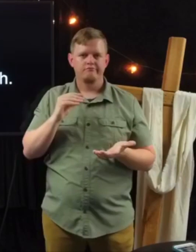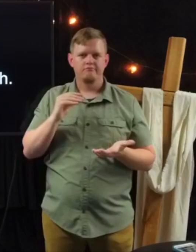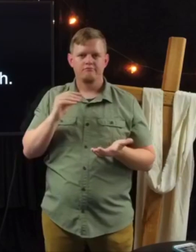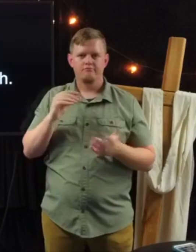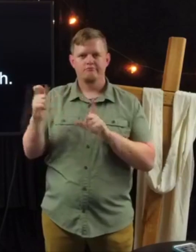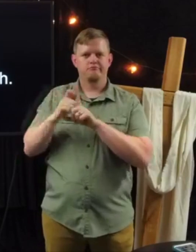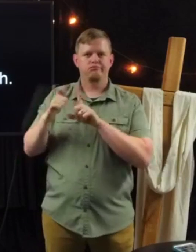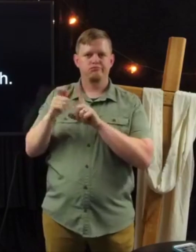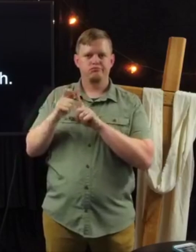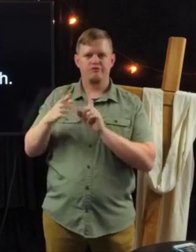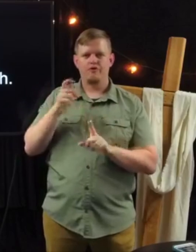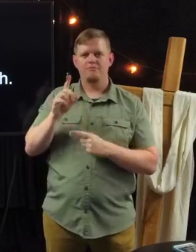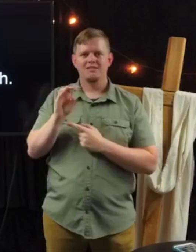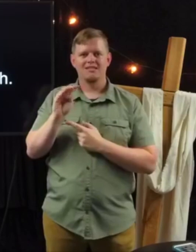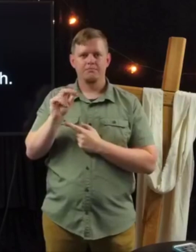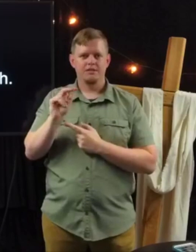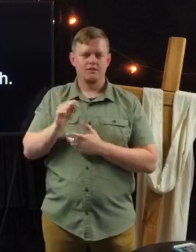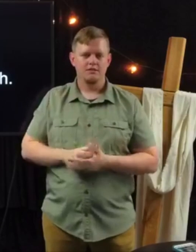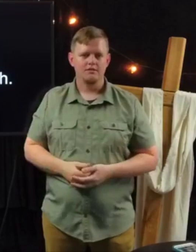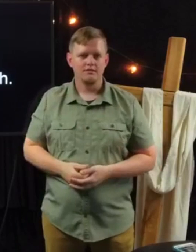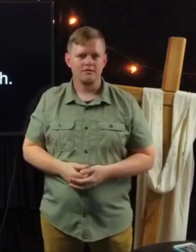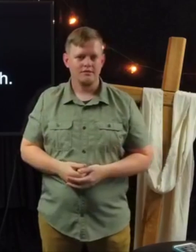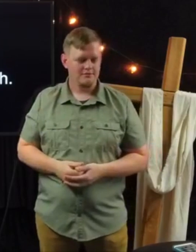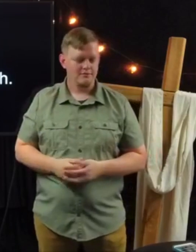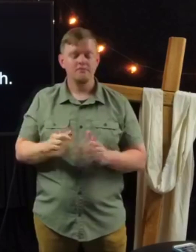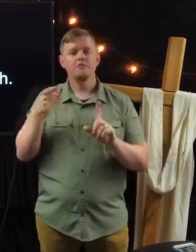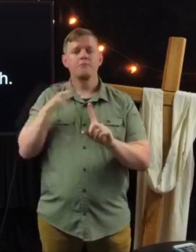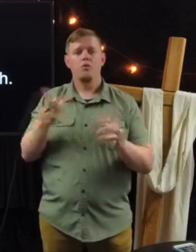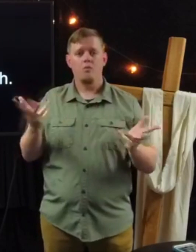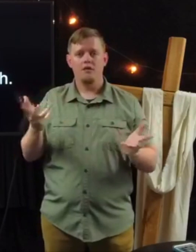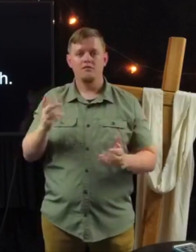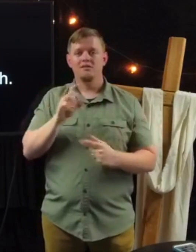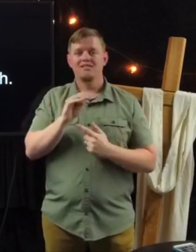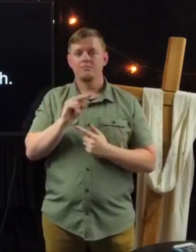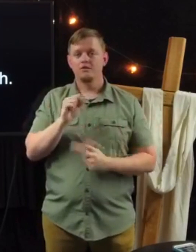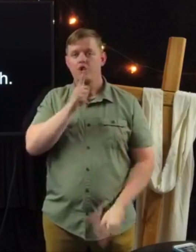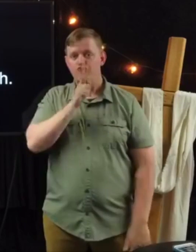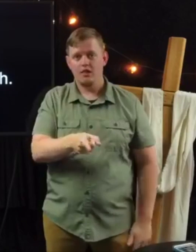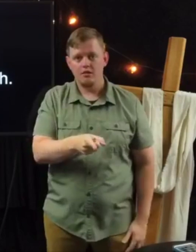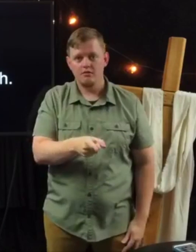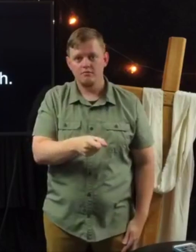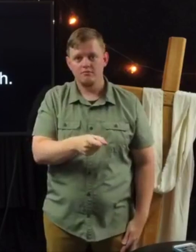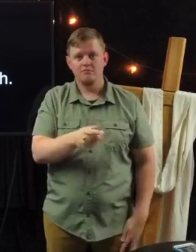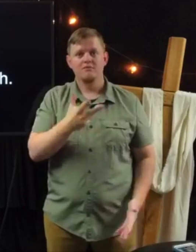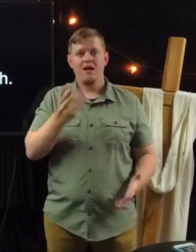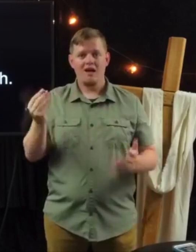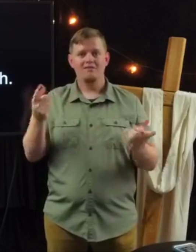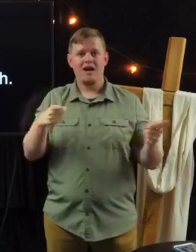we may allow things into our life that can bring about the opportunity for that